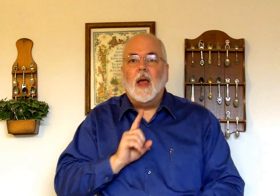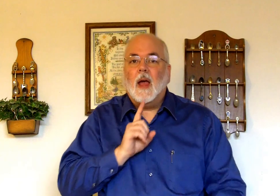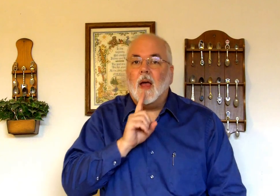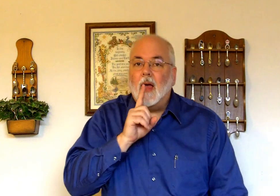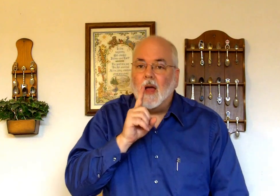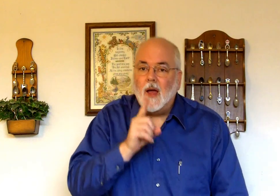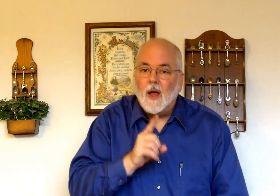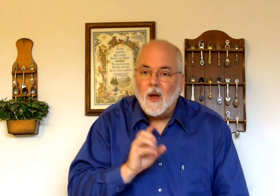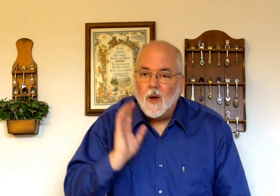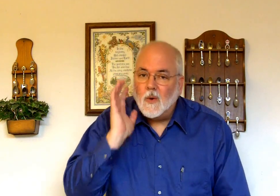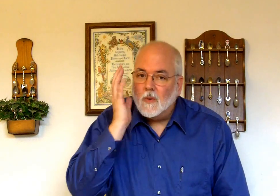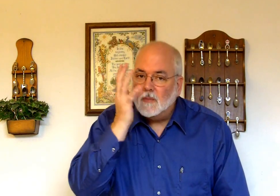earth. How